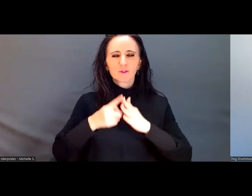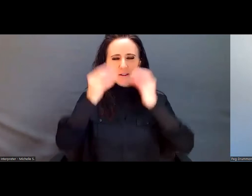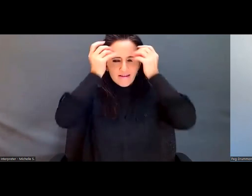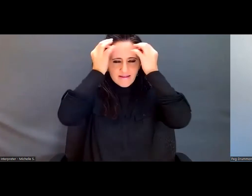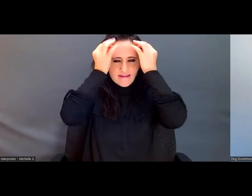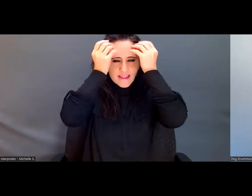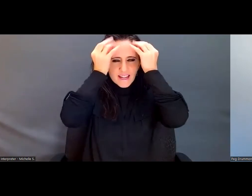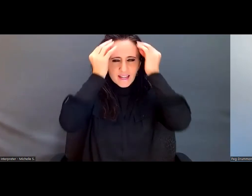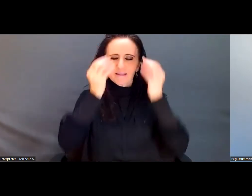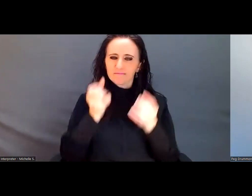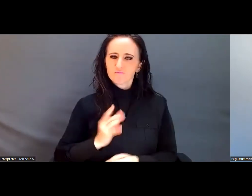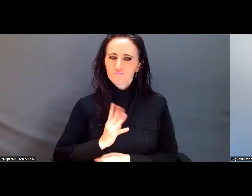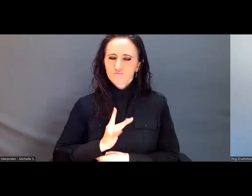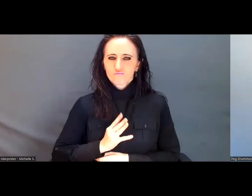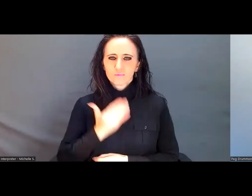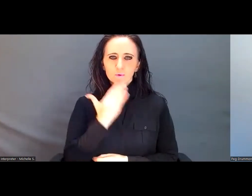look at these.